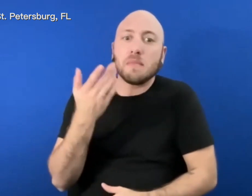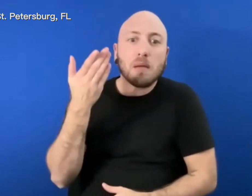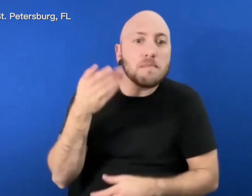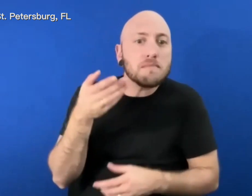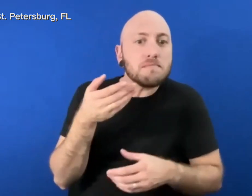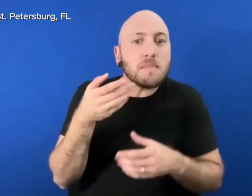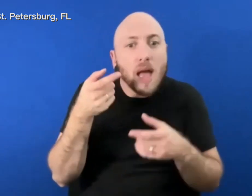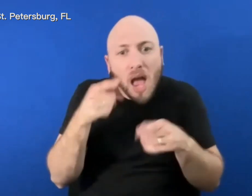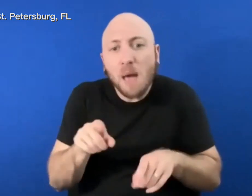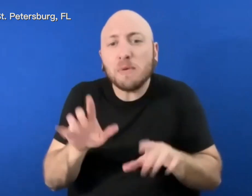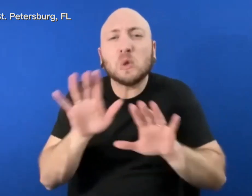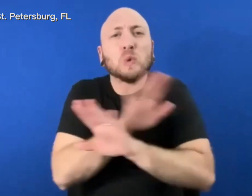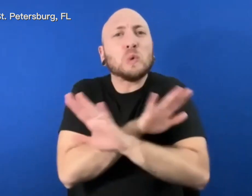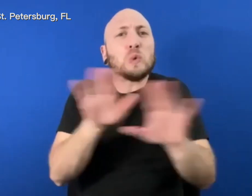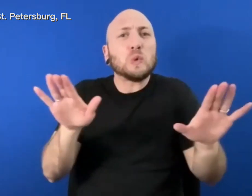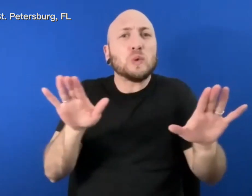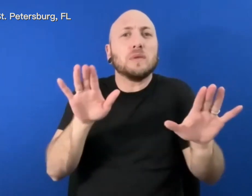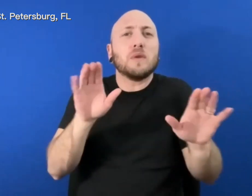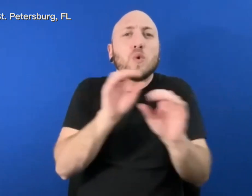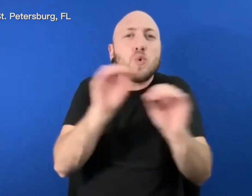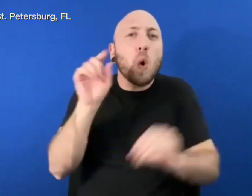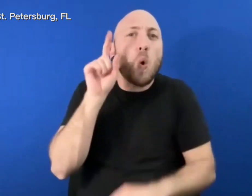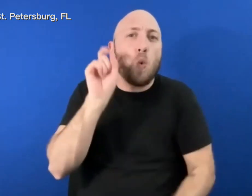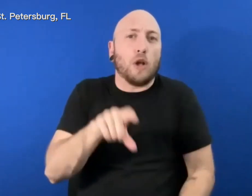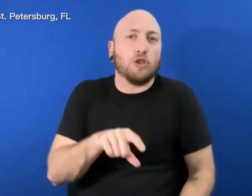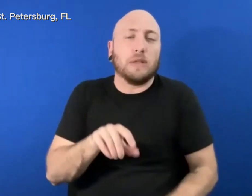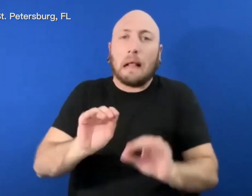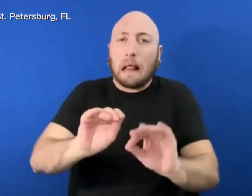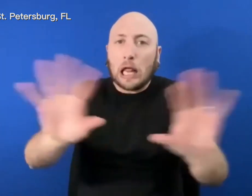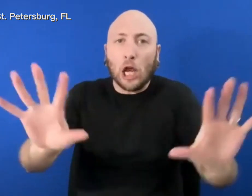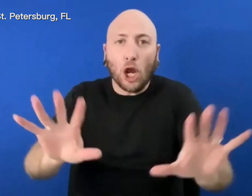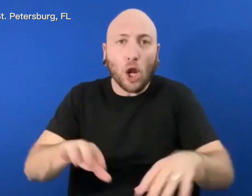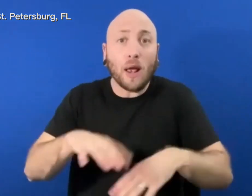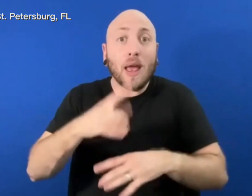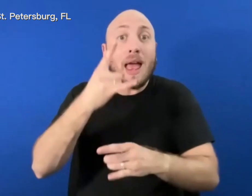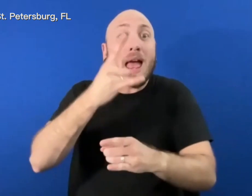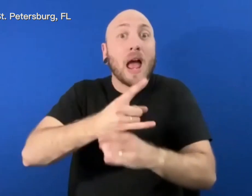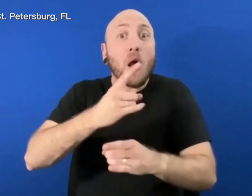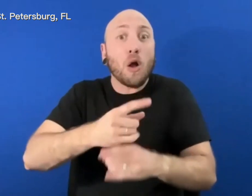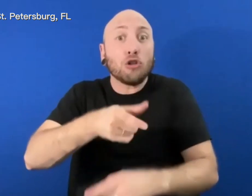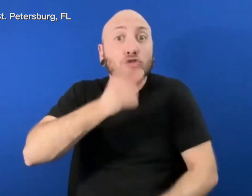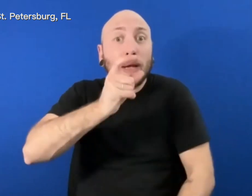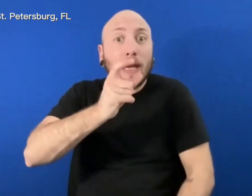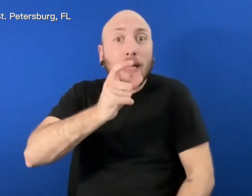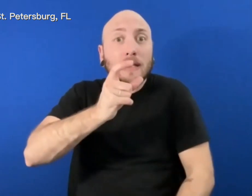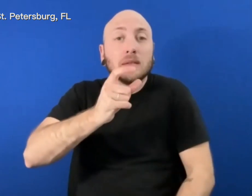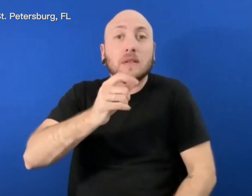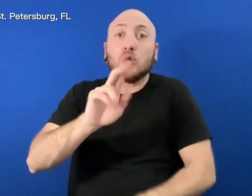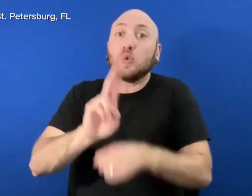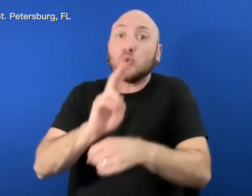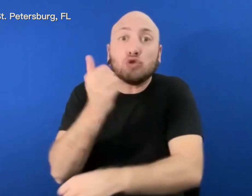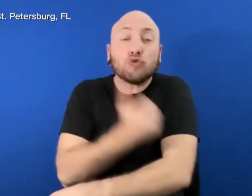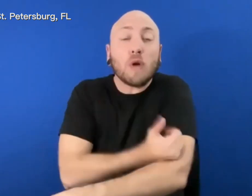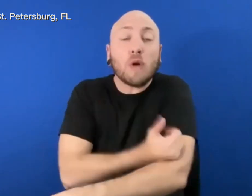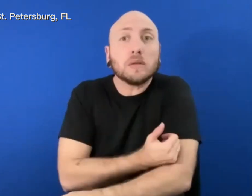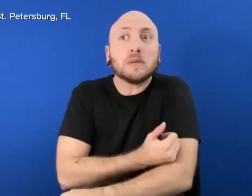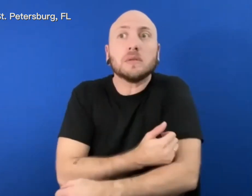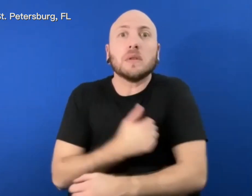drink. Like, it wasn't a question. Like, every single time I picked up a drink or a drug, I was either hurting myself or hurting